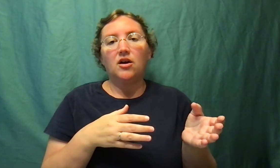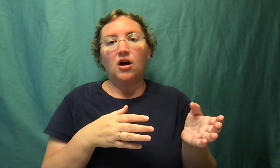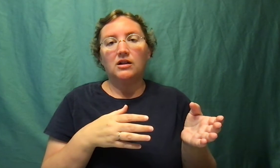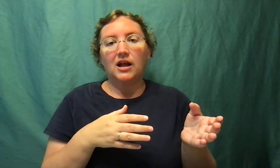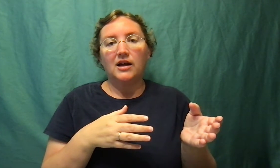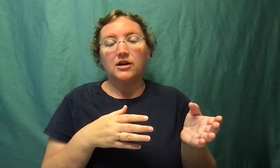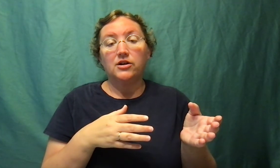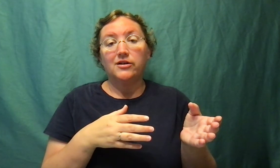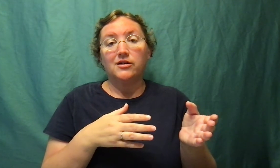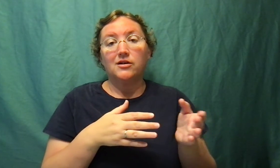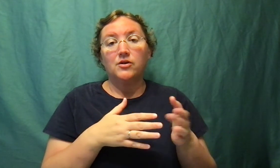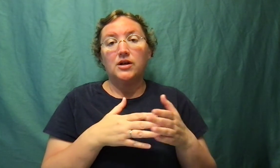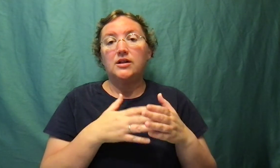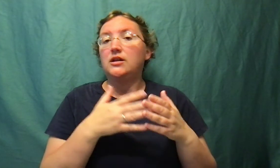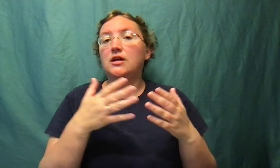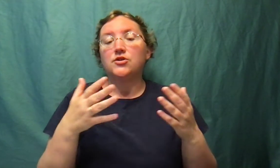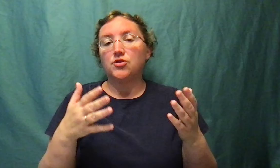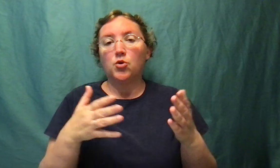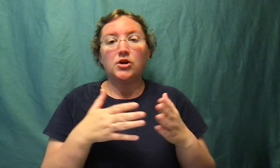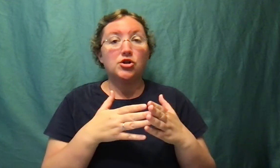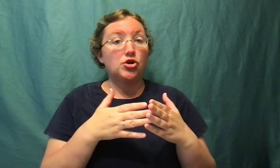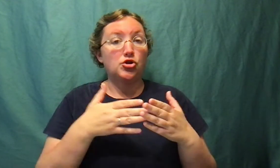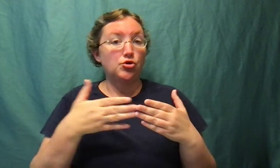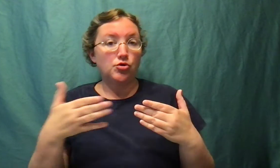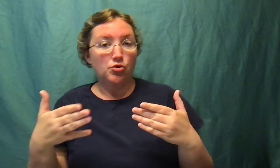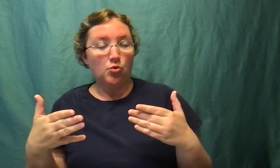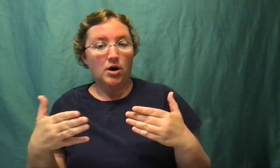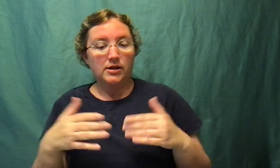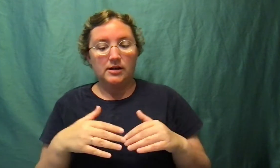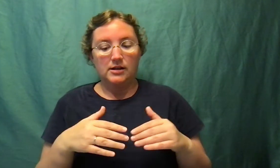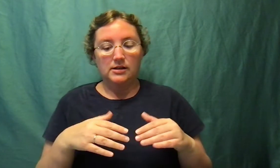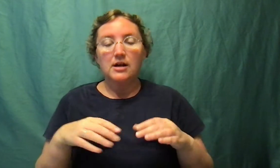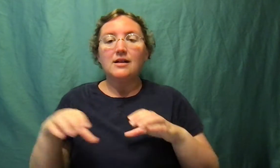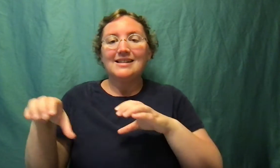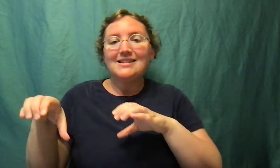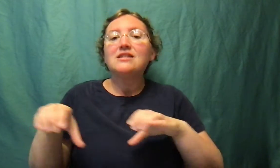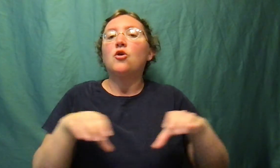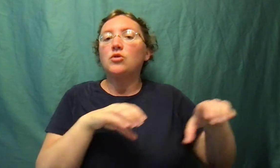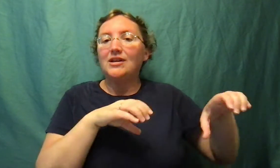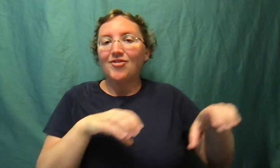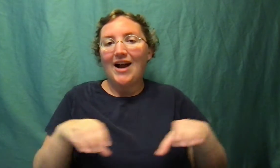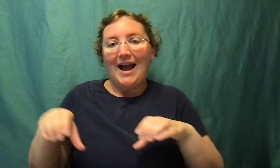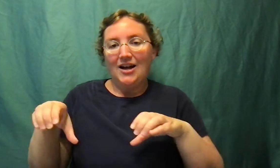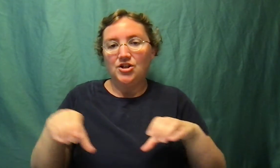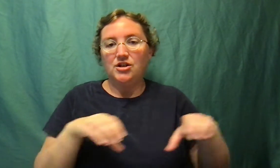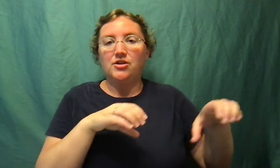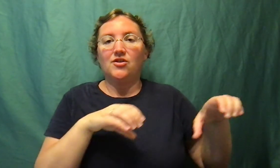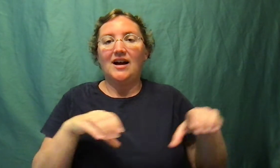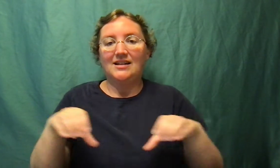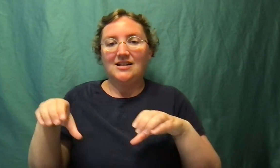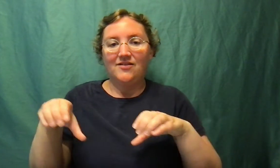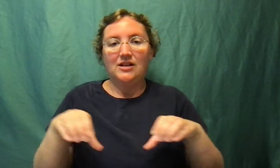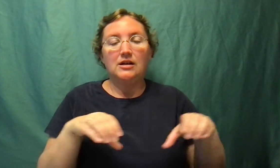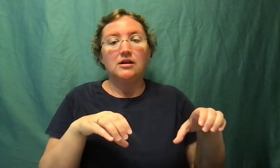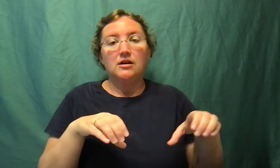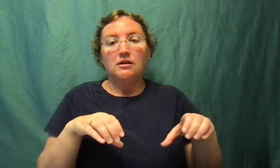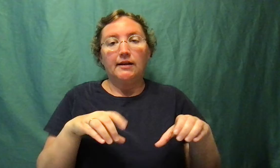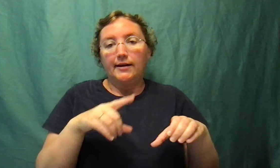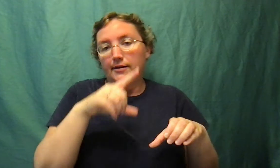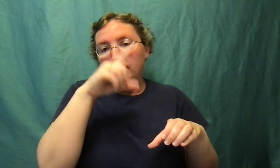not like in the yes or no question, do you want this? This is only for action or activity. Like